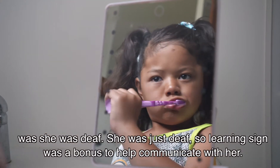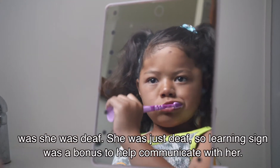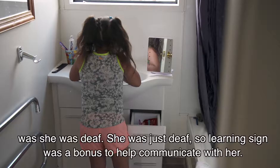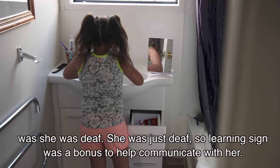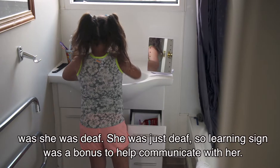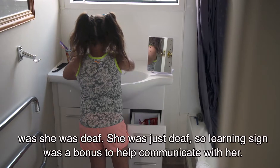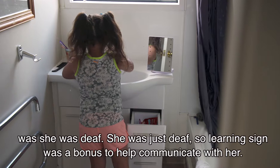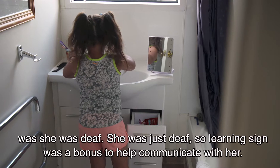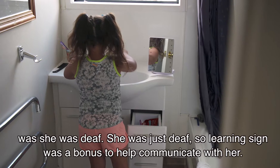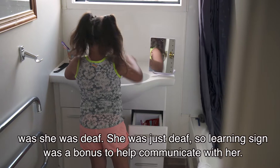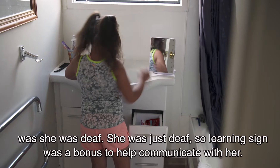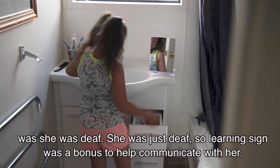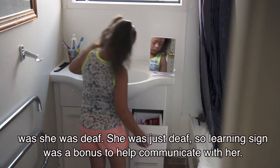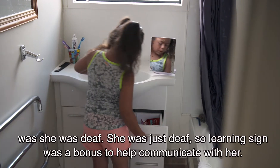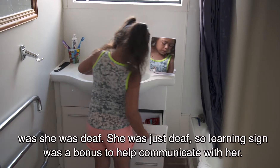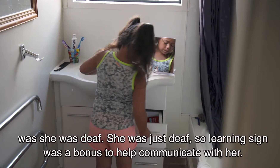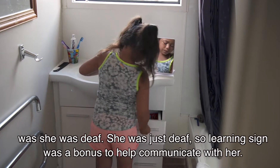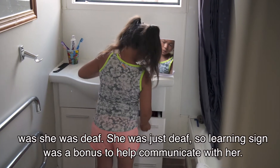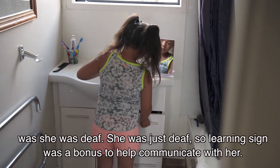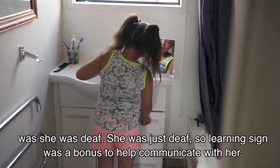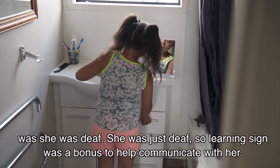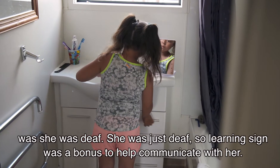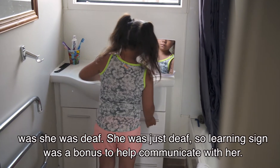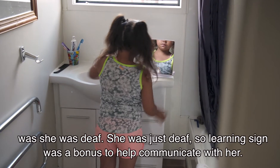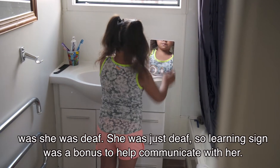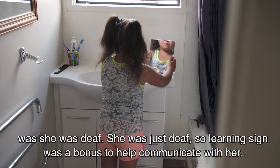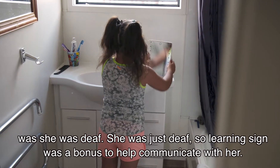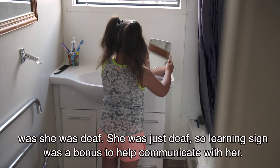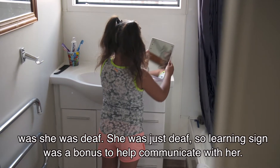deaf, so learning sign was a bonus to help communicate with her.